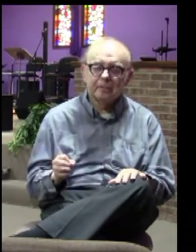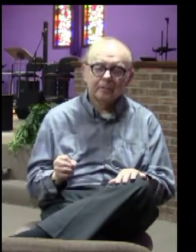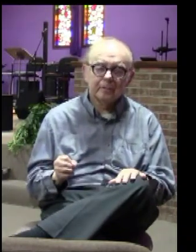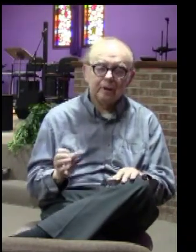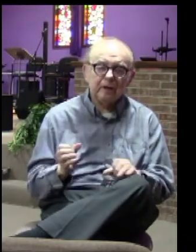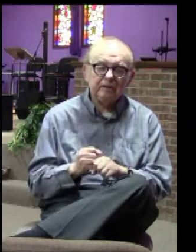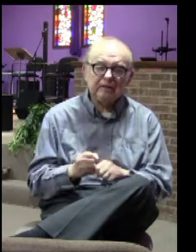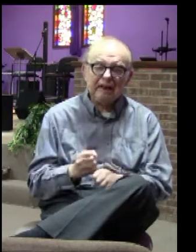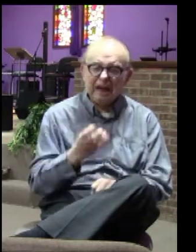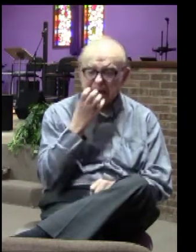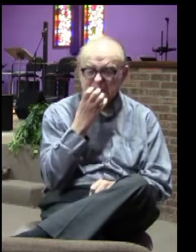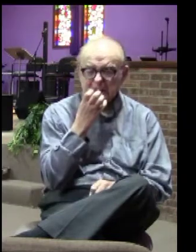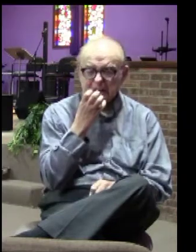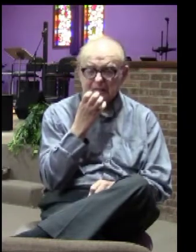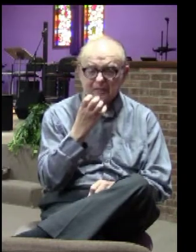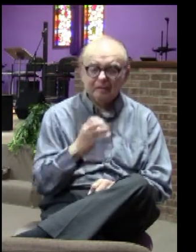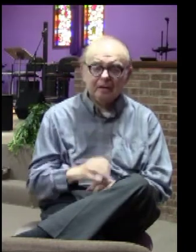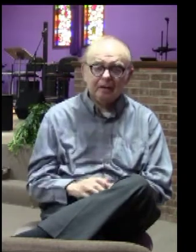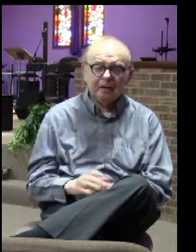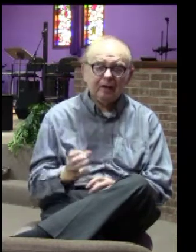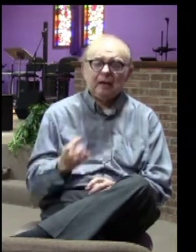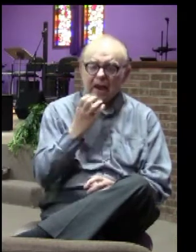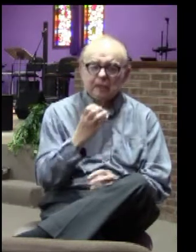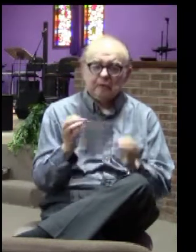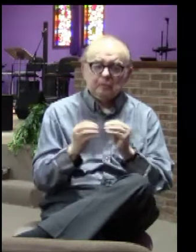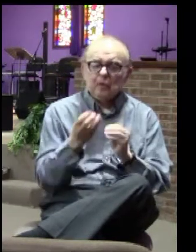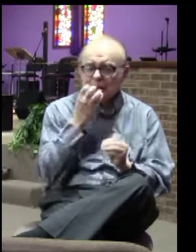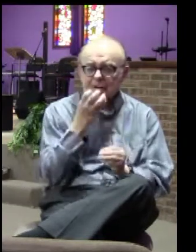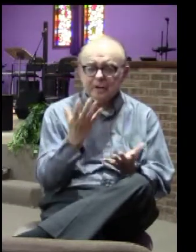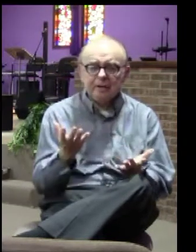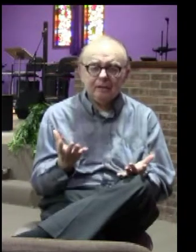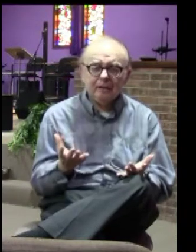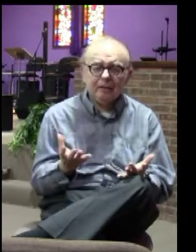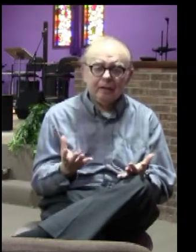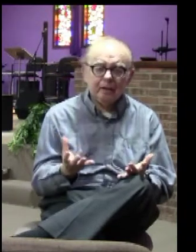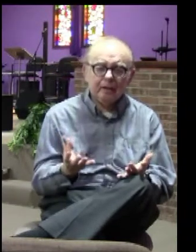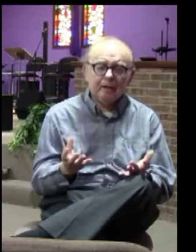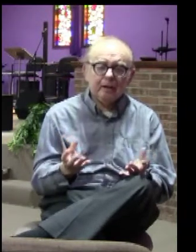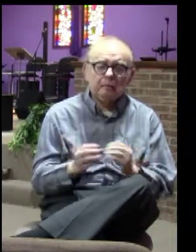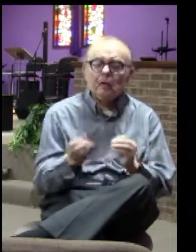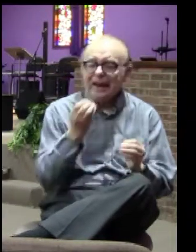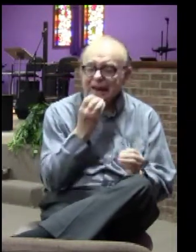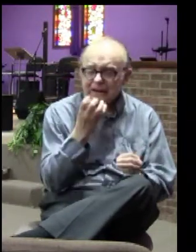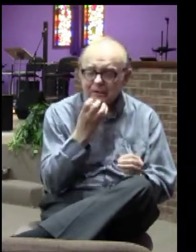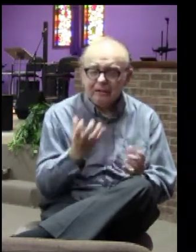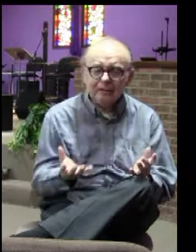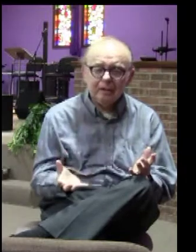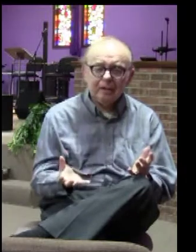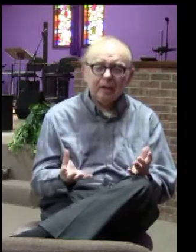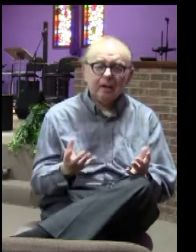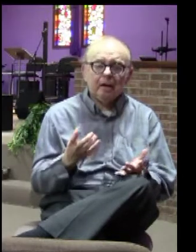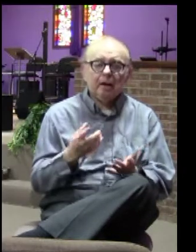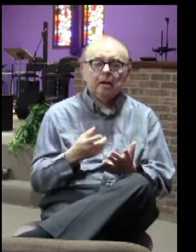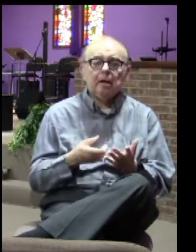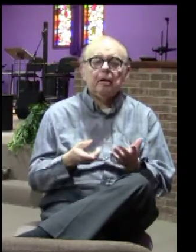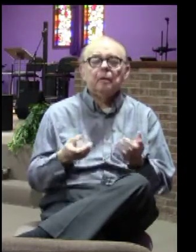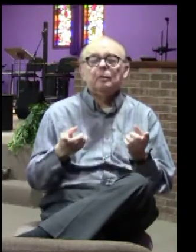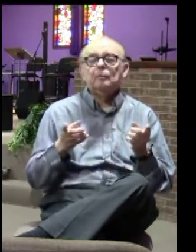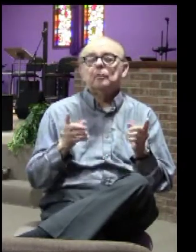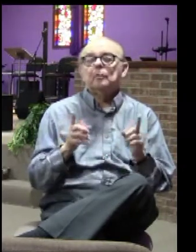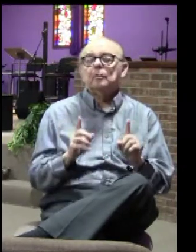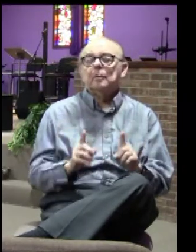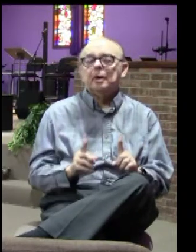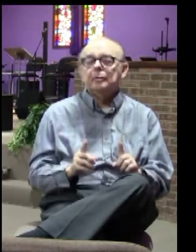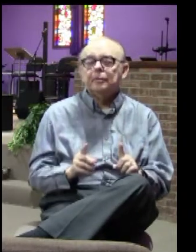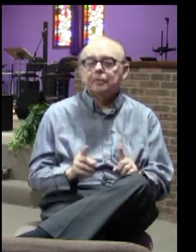you get angry, and angrier, and angrier. And so what ends up happening